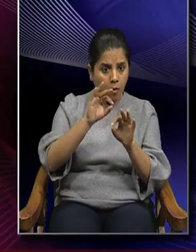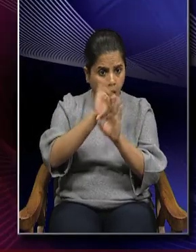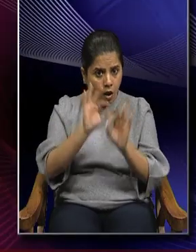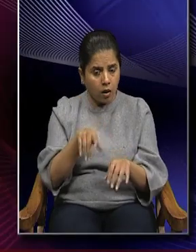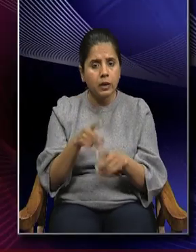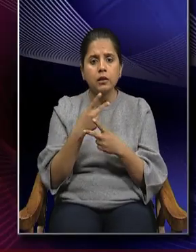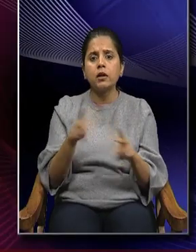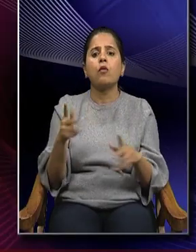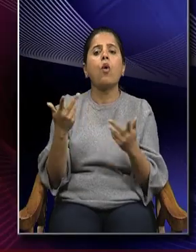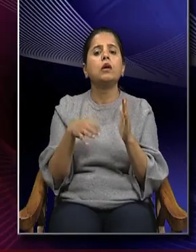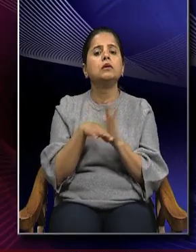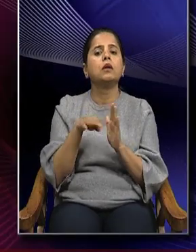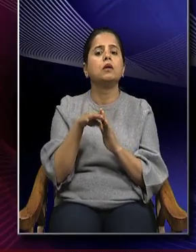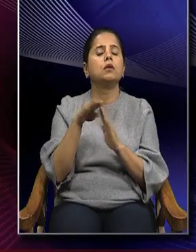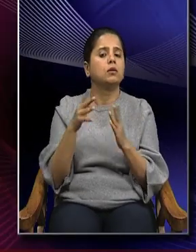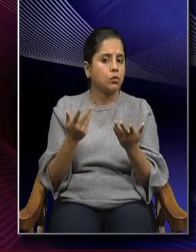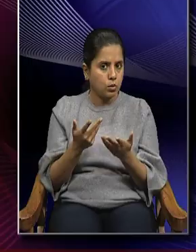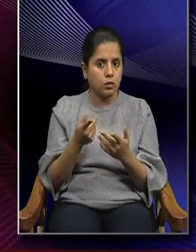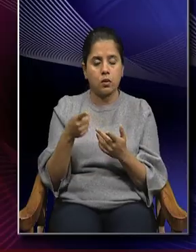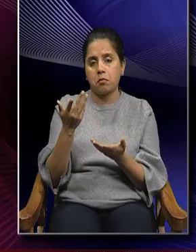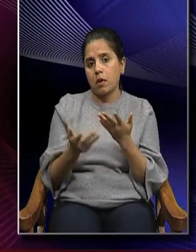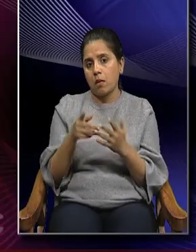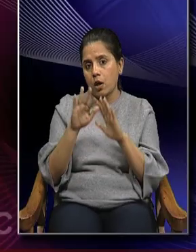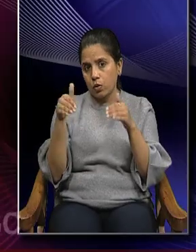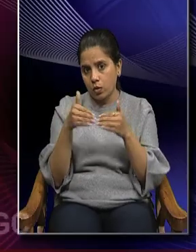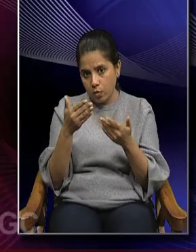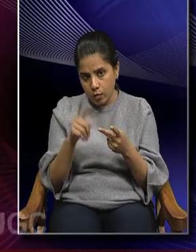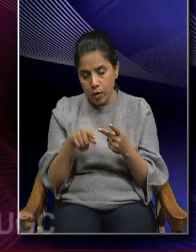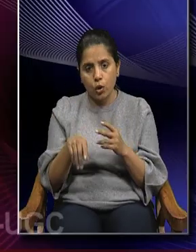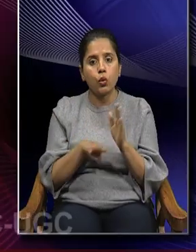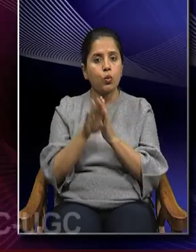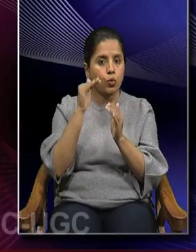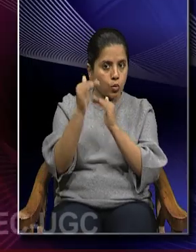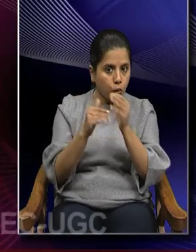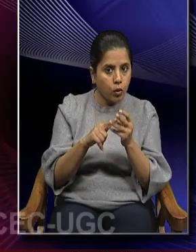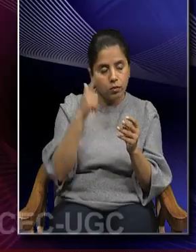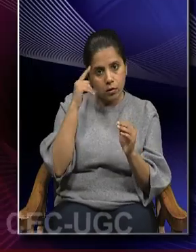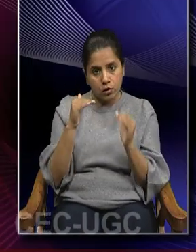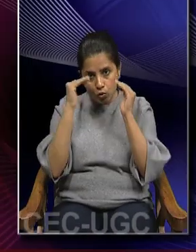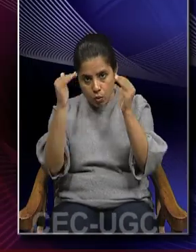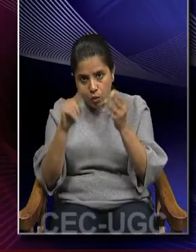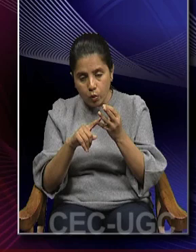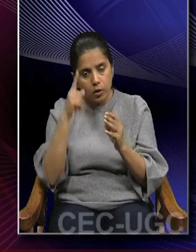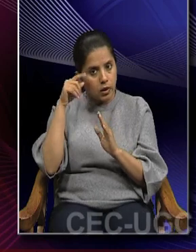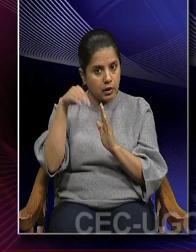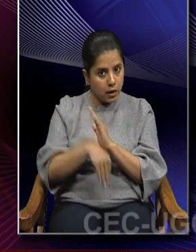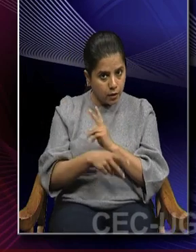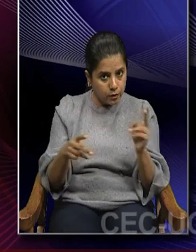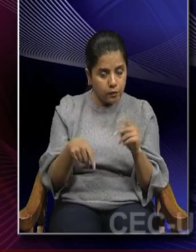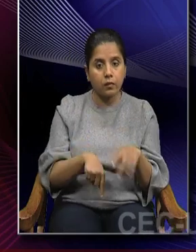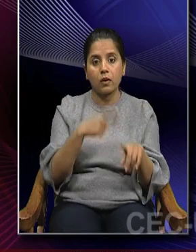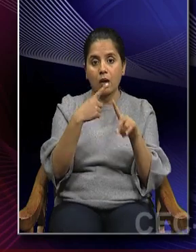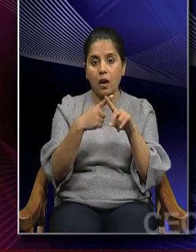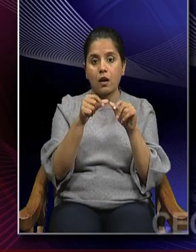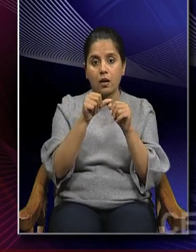are the different stages, and it can be introduction, growth, maturity and decline. On x axis